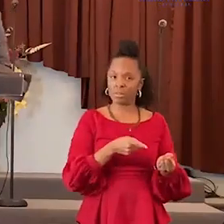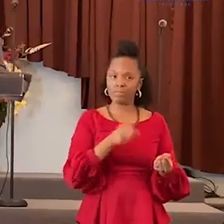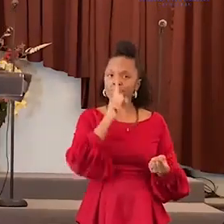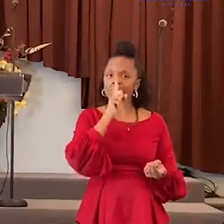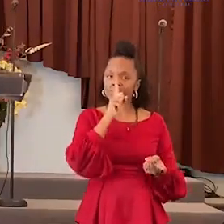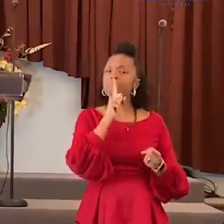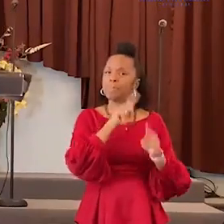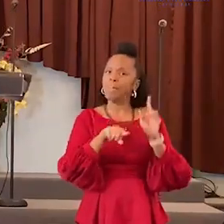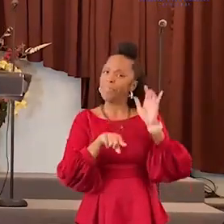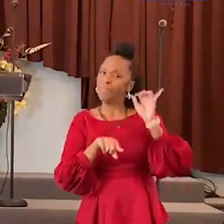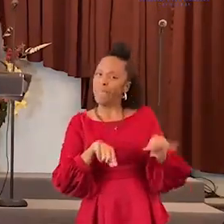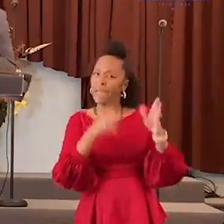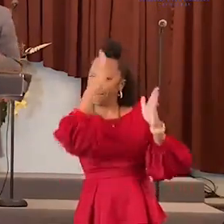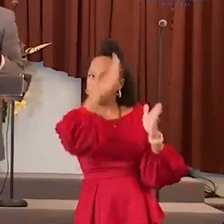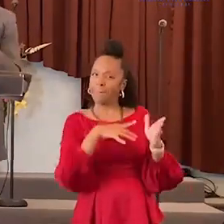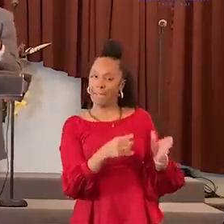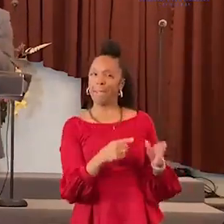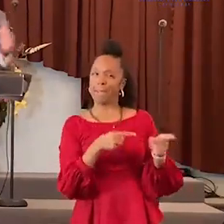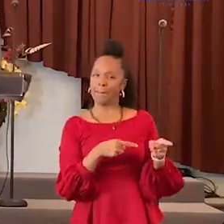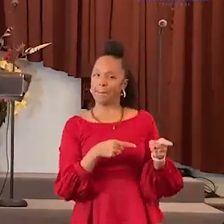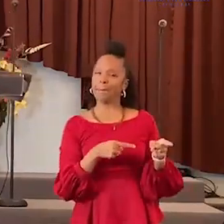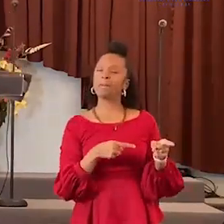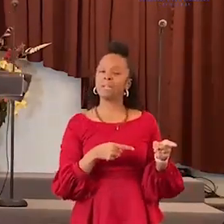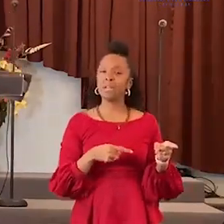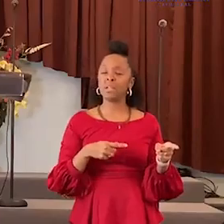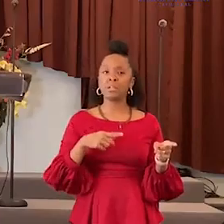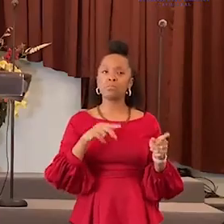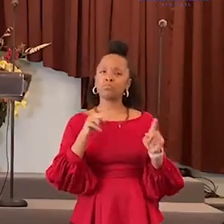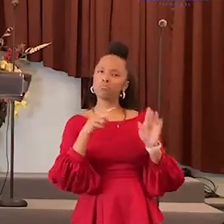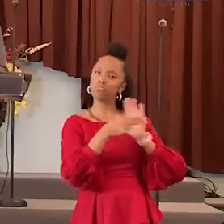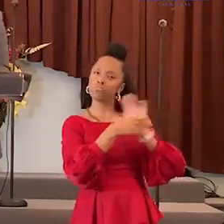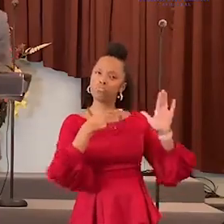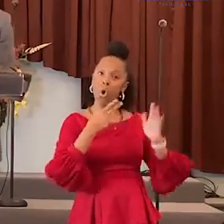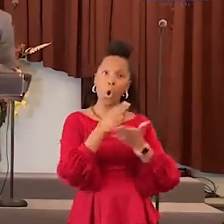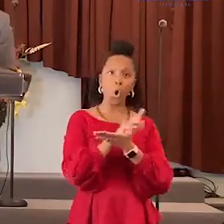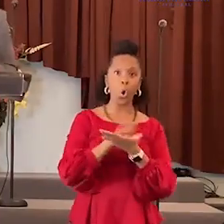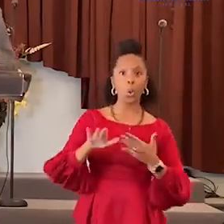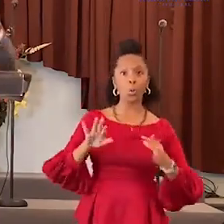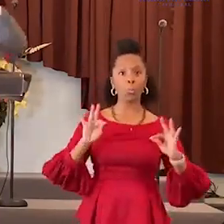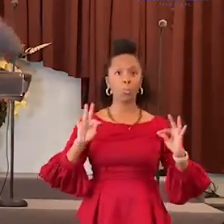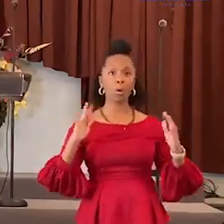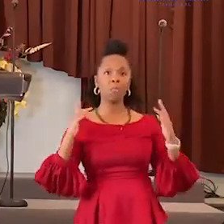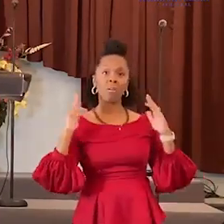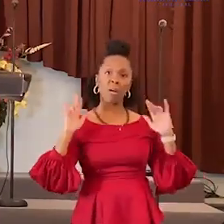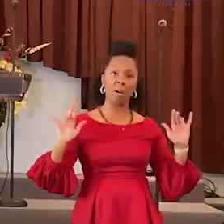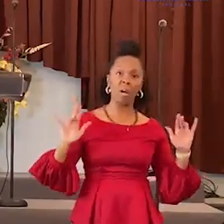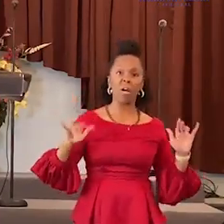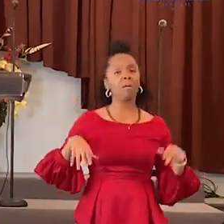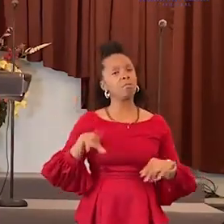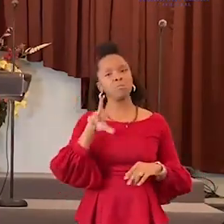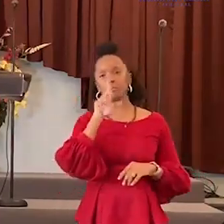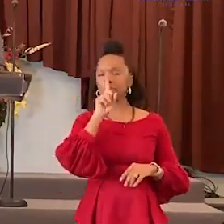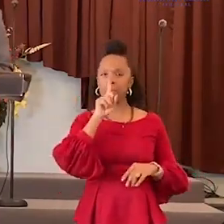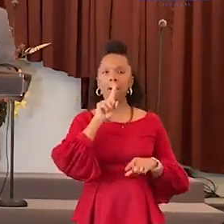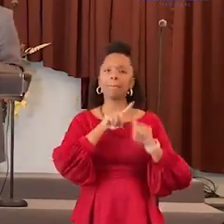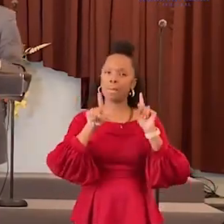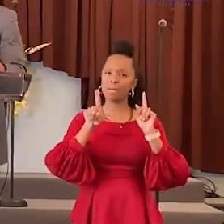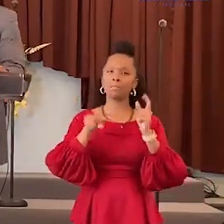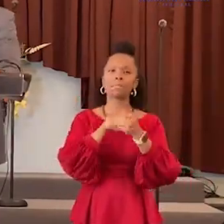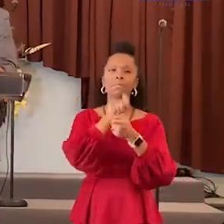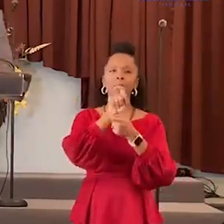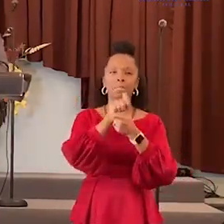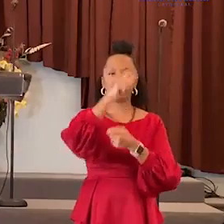We see him not as holy or righteous, but we see him only as a certain man. He